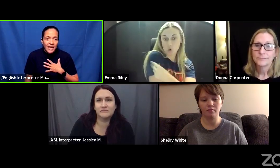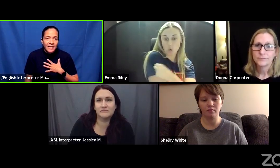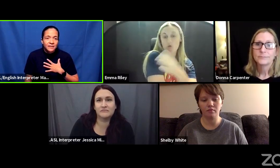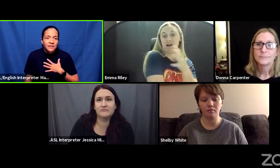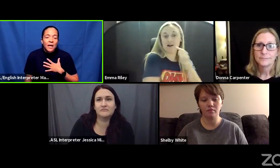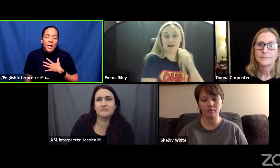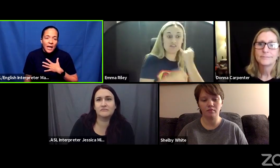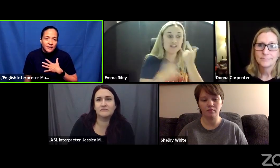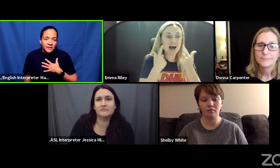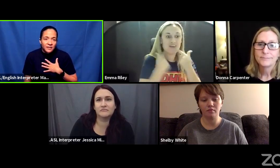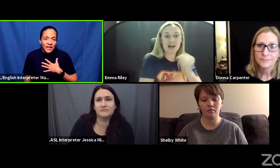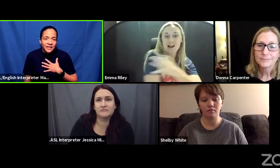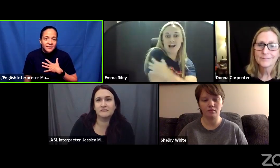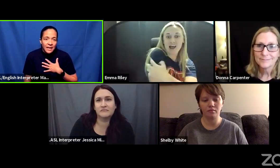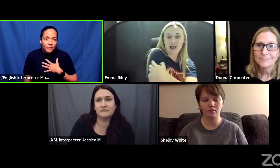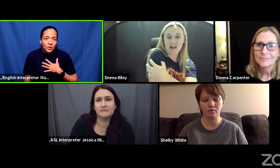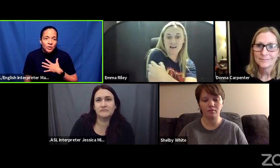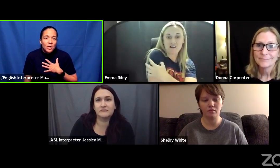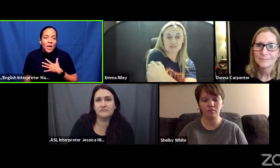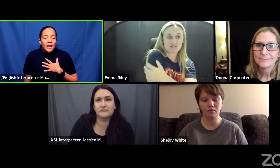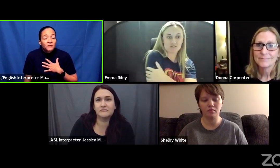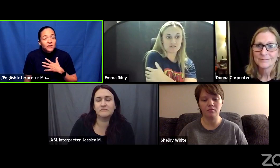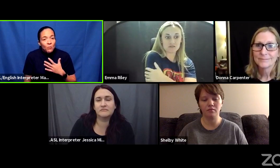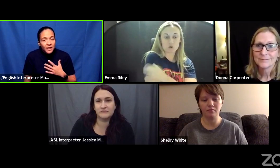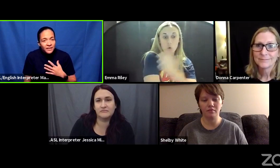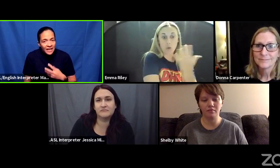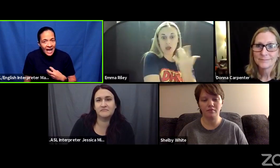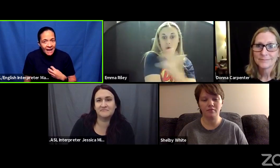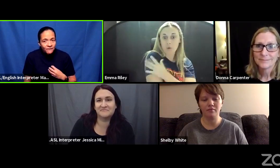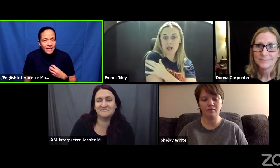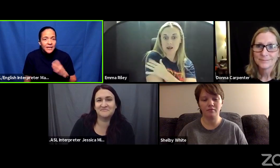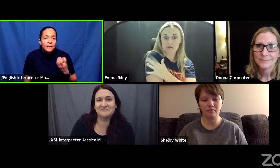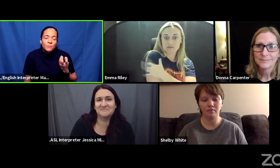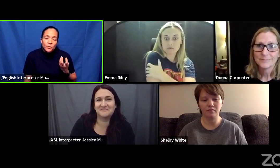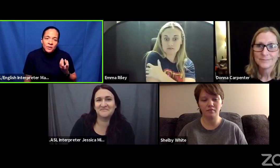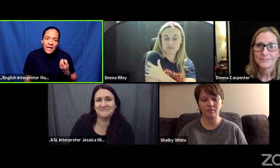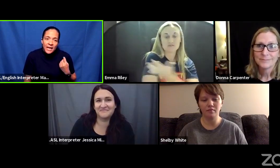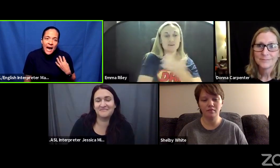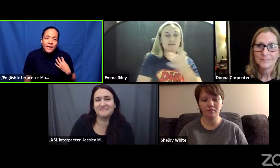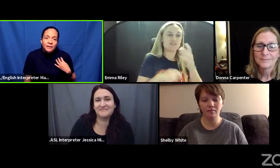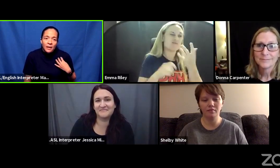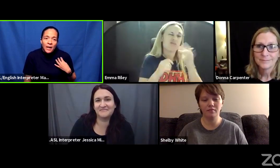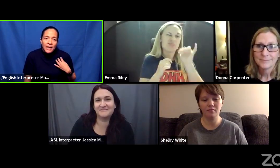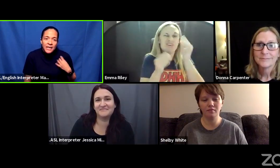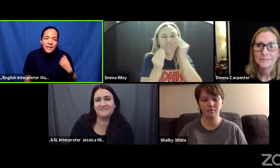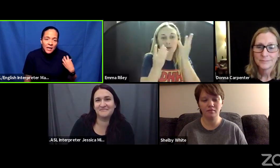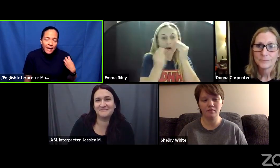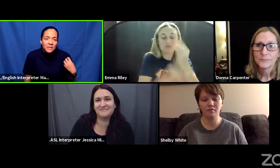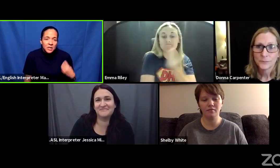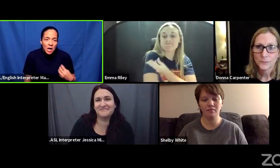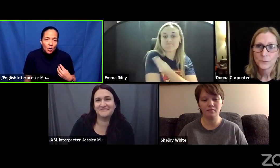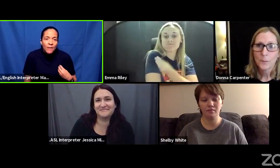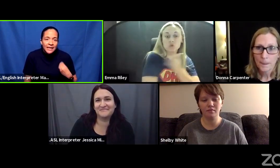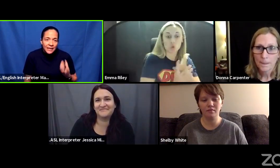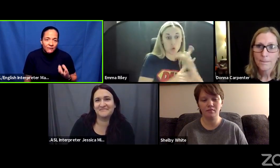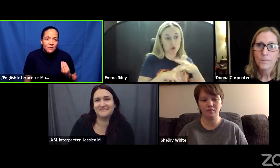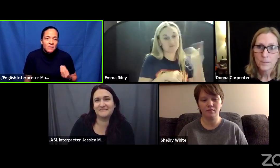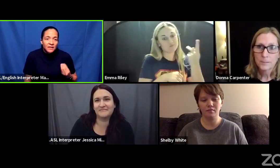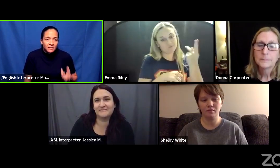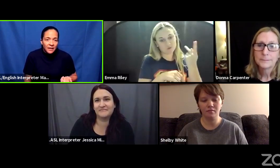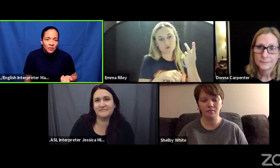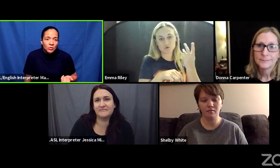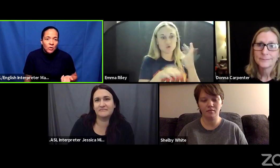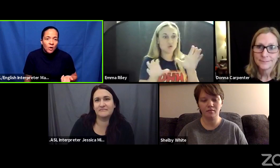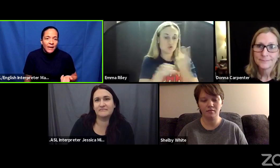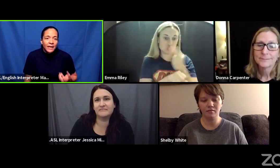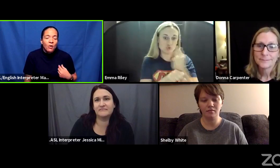touch ways. Like this is an example. If someone is laughing, he can let me know by giving me